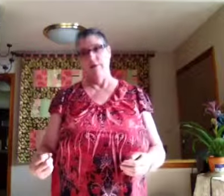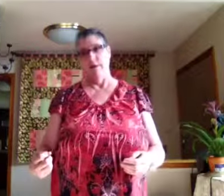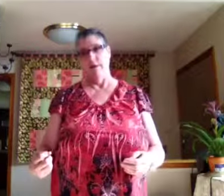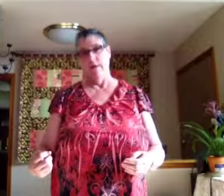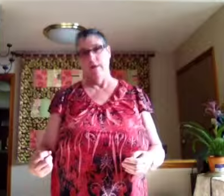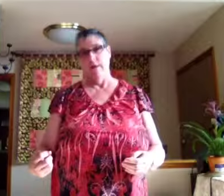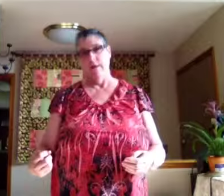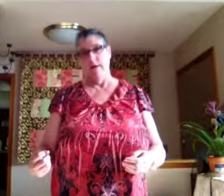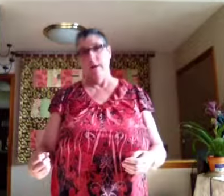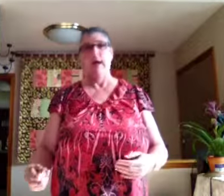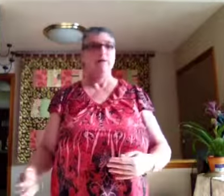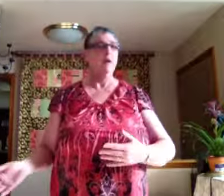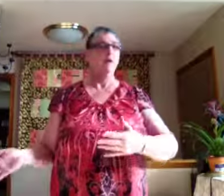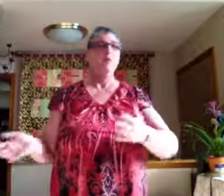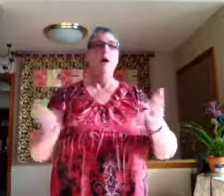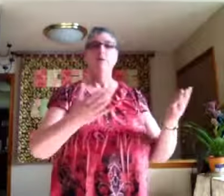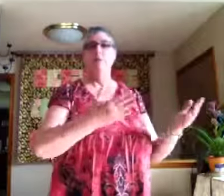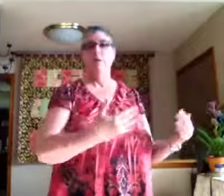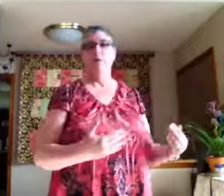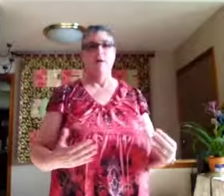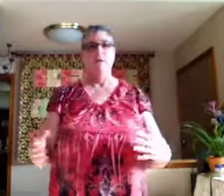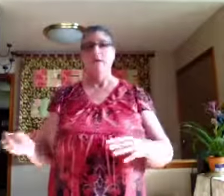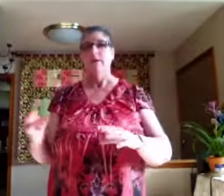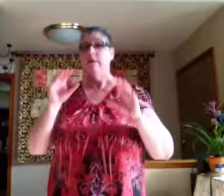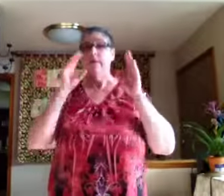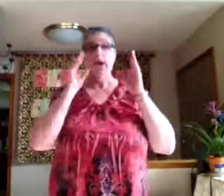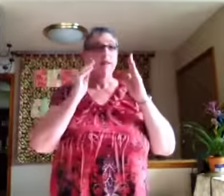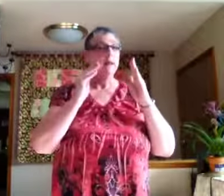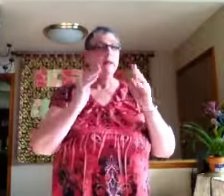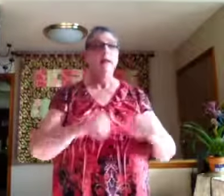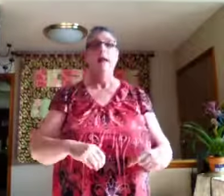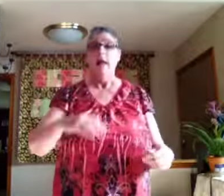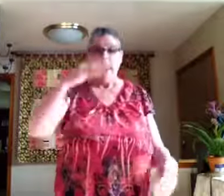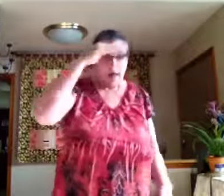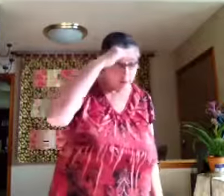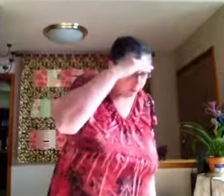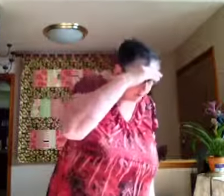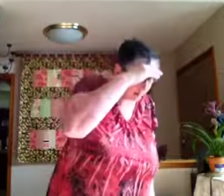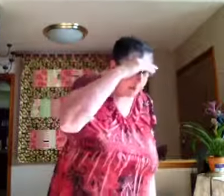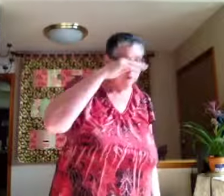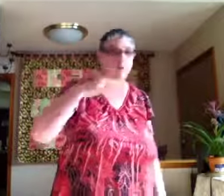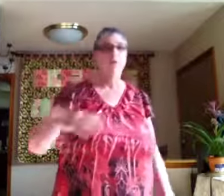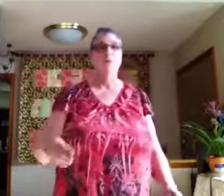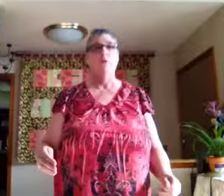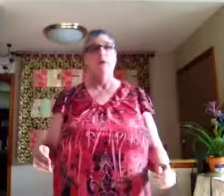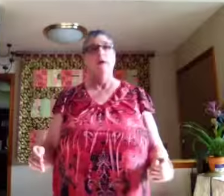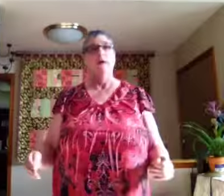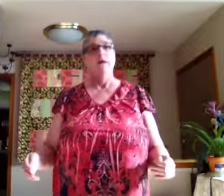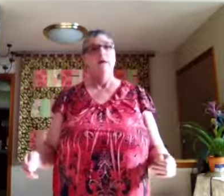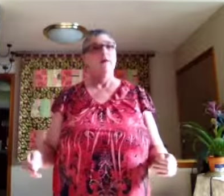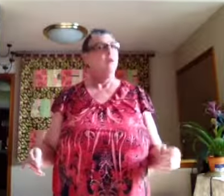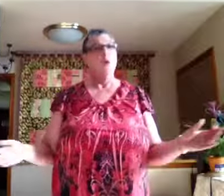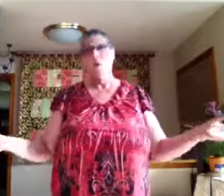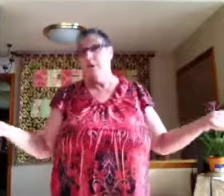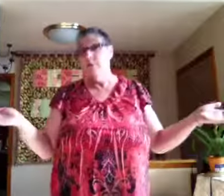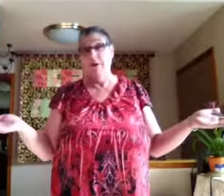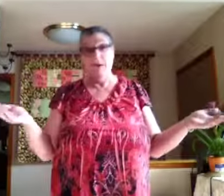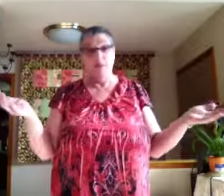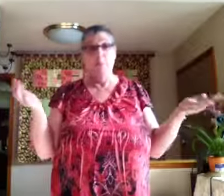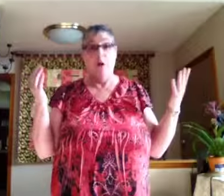observations. And then once people have been discussing and looking into the story, the Holy Spirit has